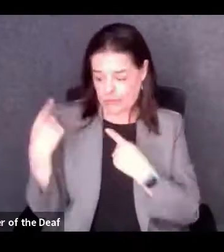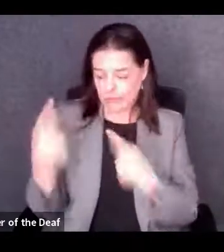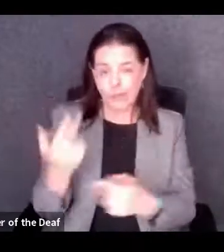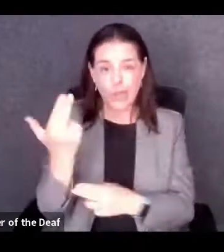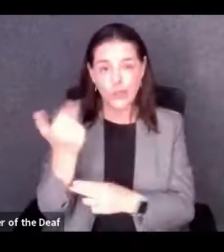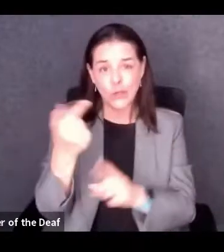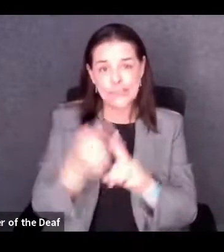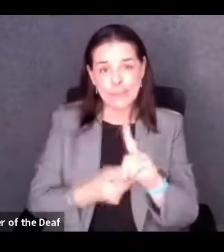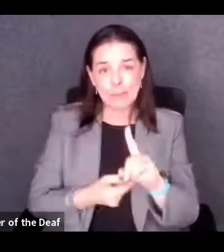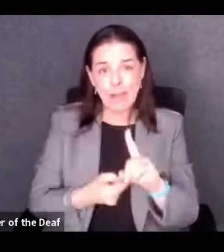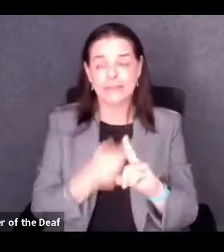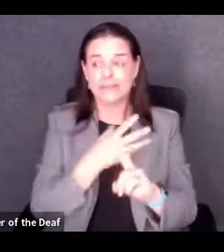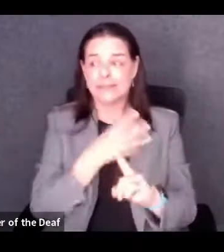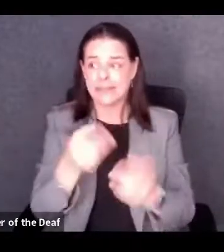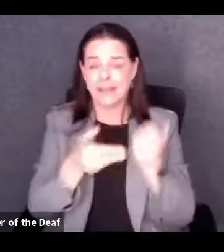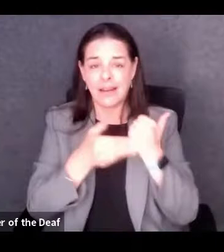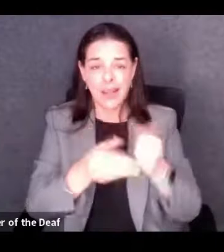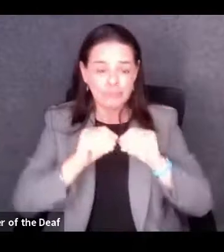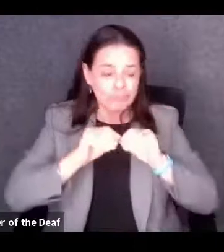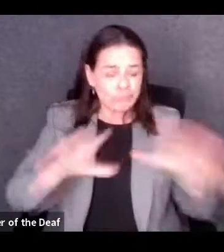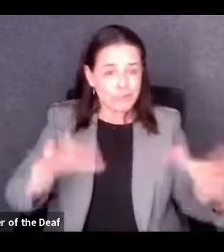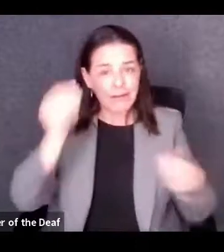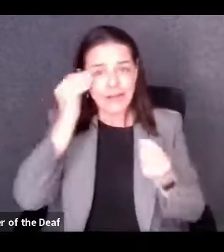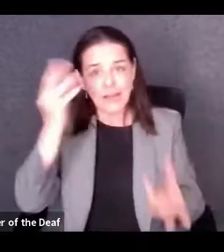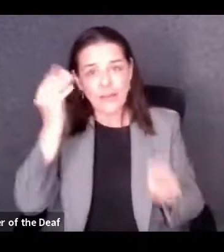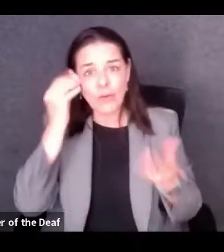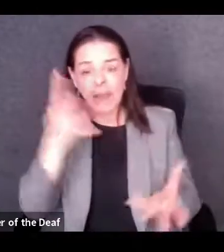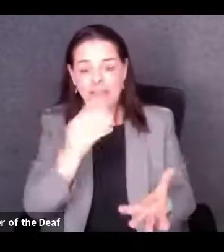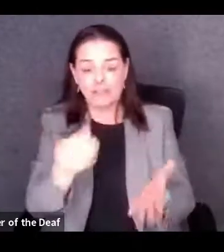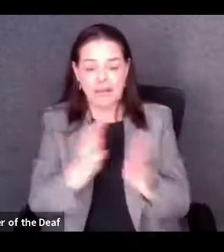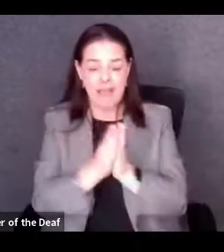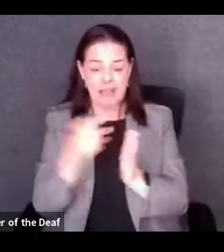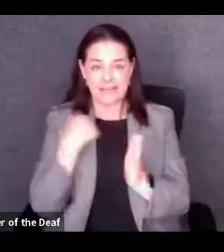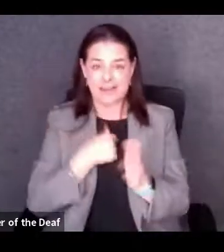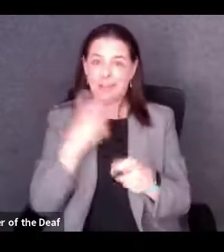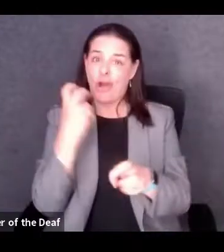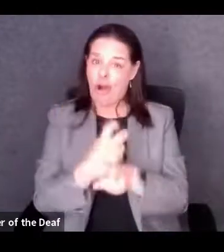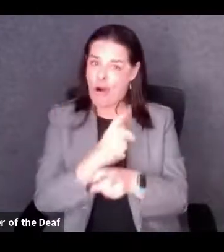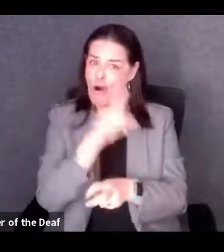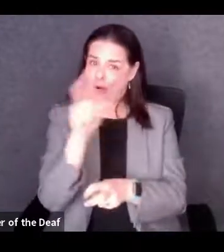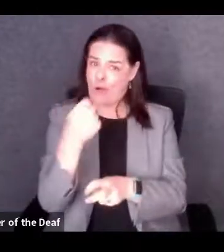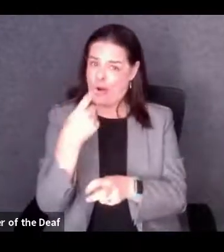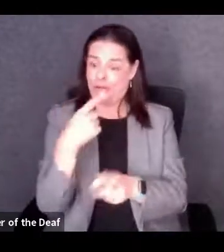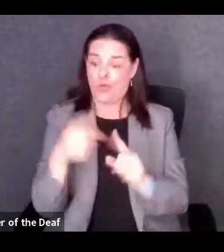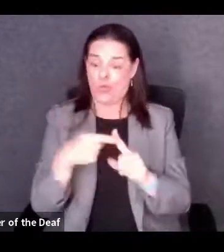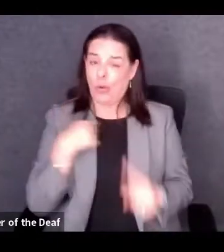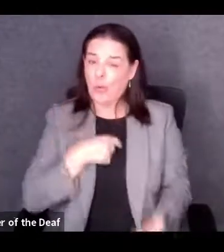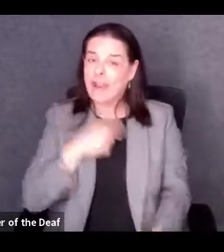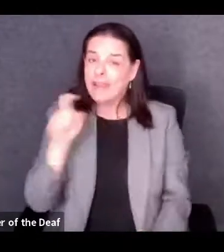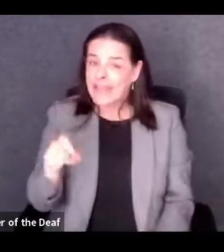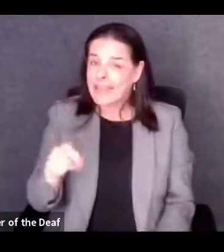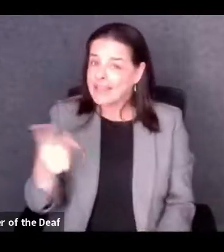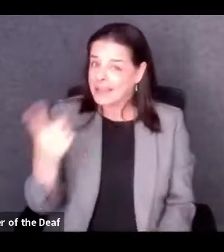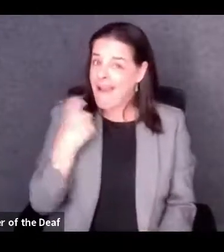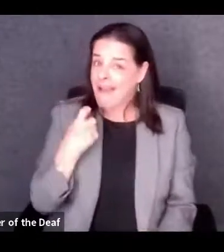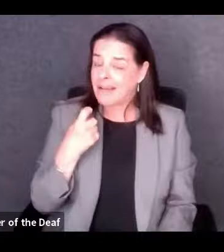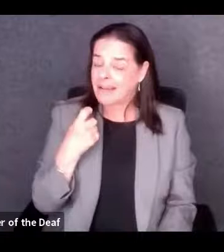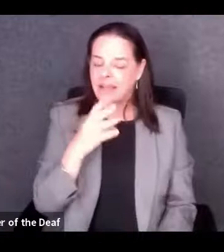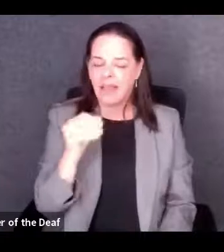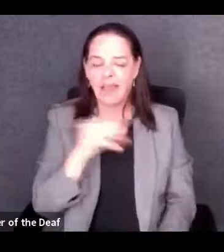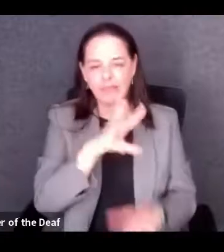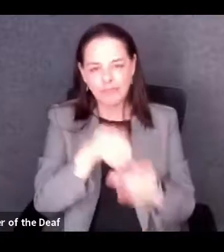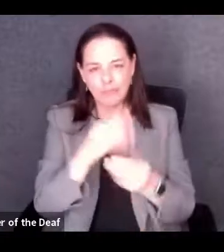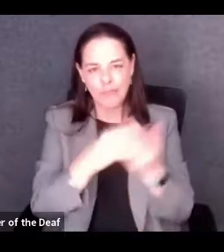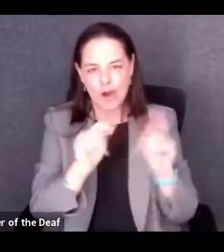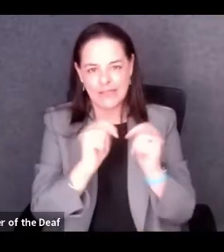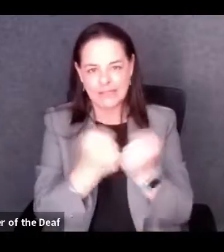and helping to get information out and asking us the hard questions when we needed to be asked those, and for being a part of the